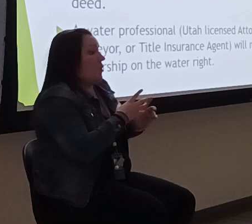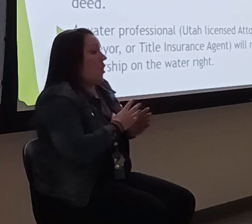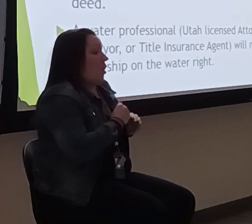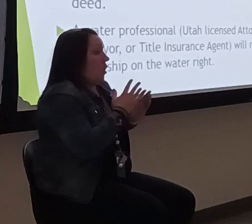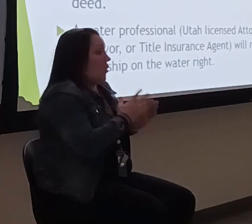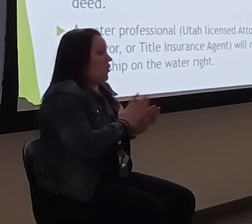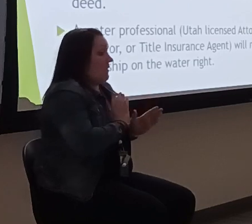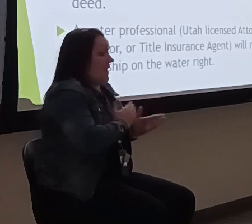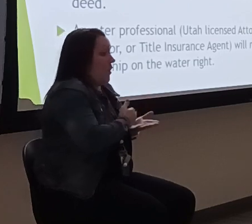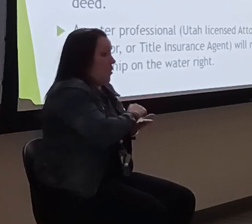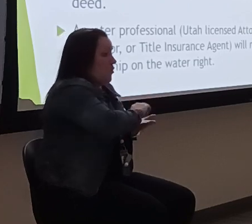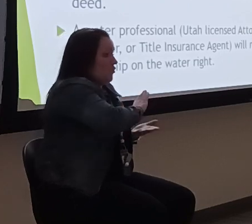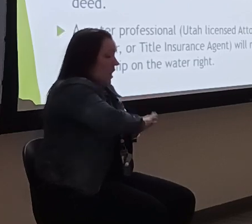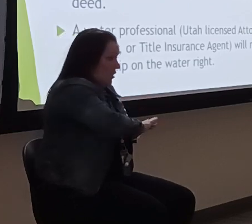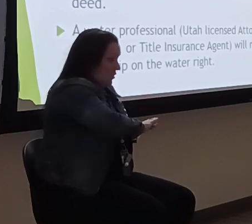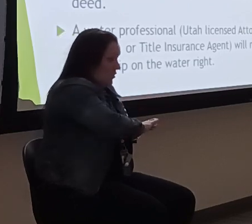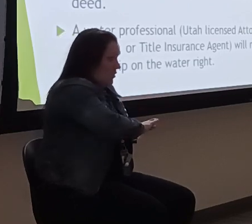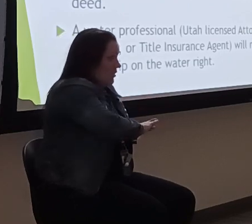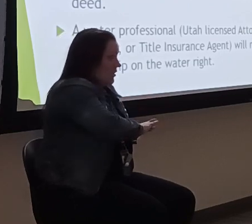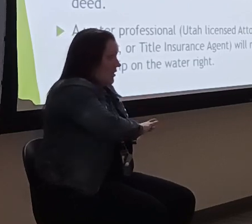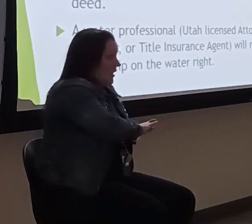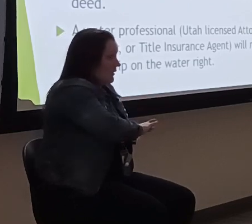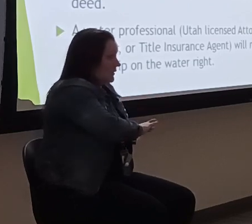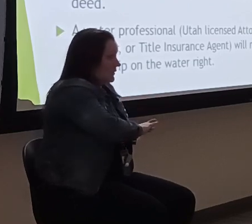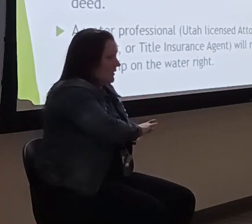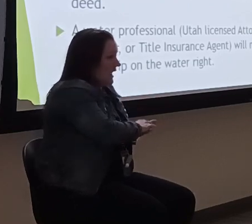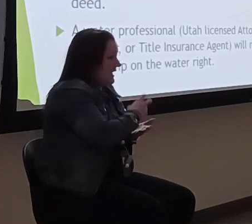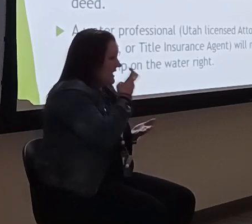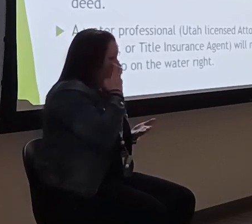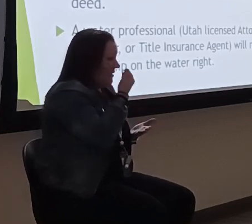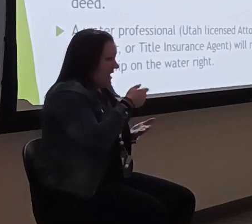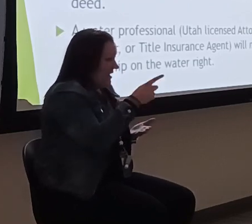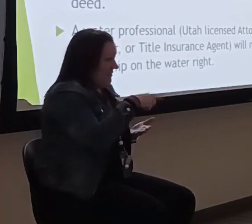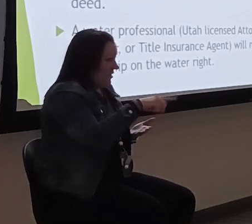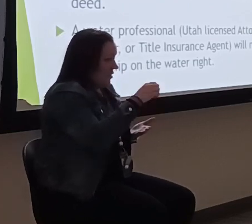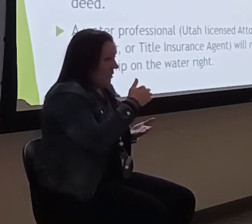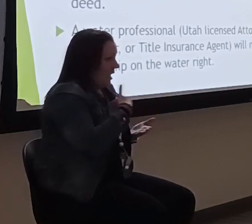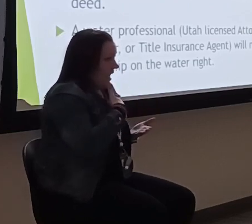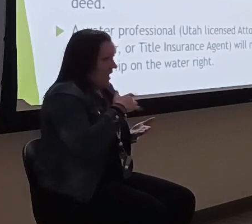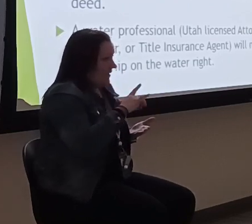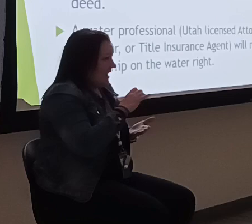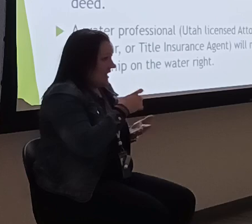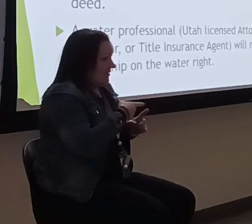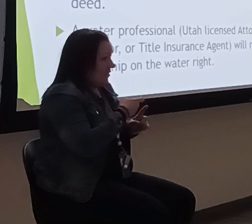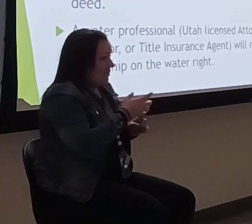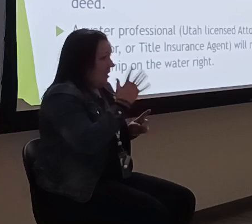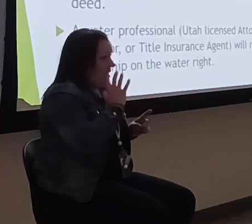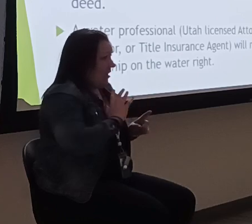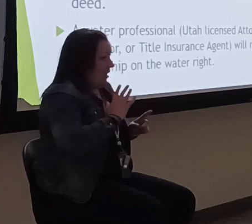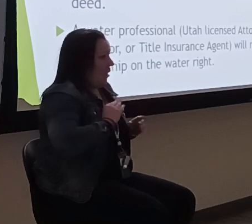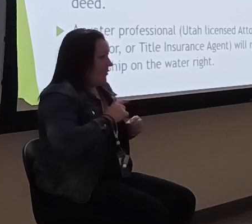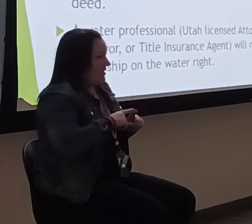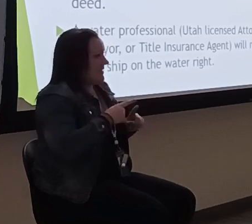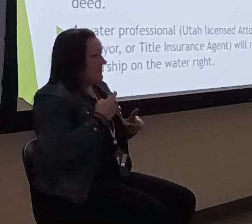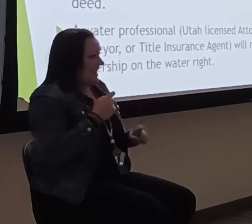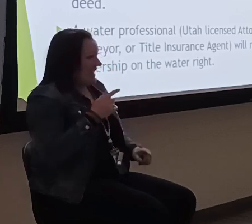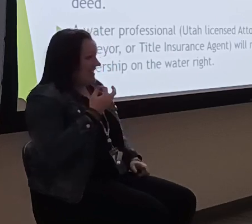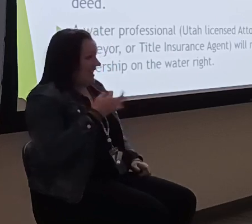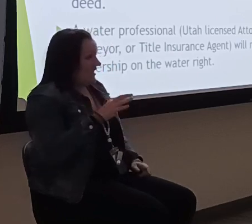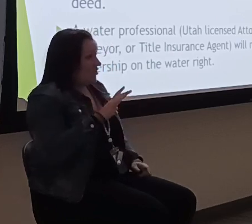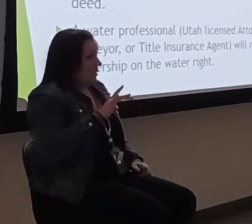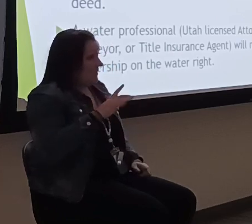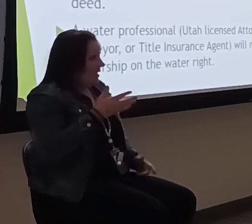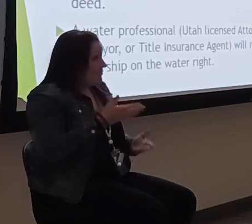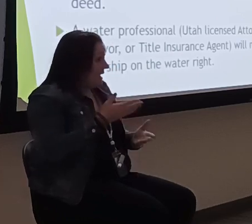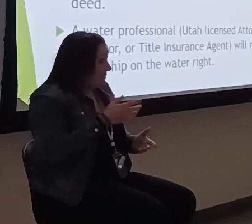our record, which I doubt any of you guys have a deed from one of those owners back in 1925 or 1948.